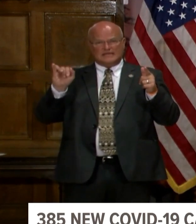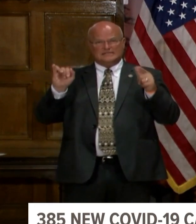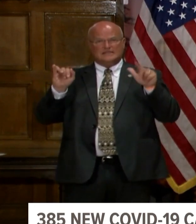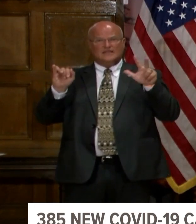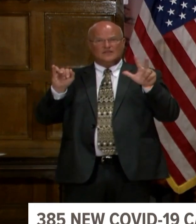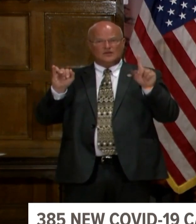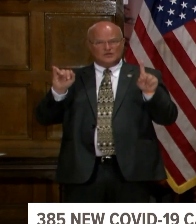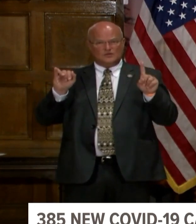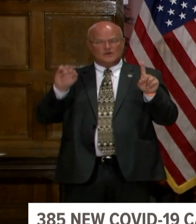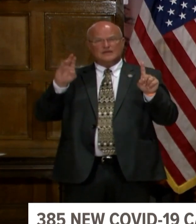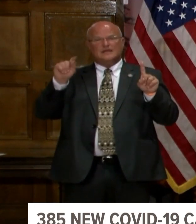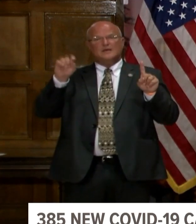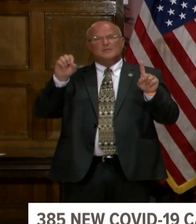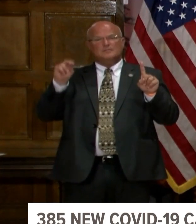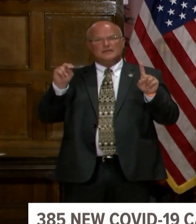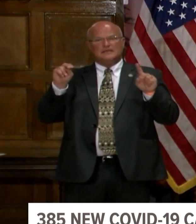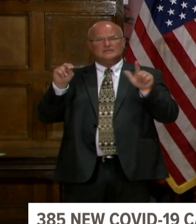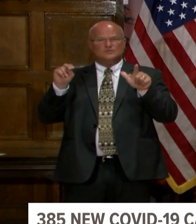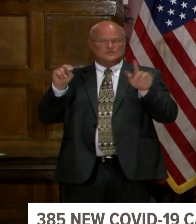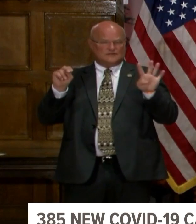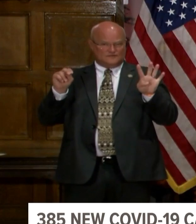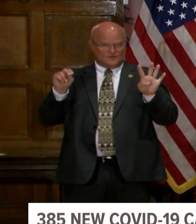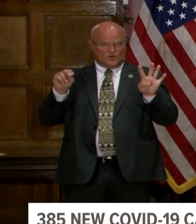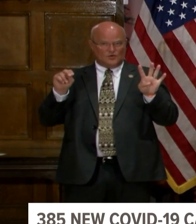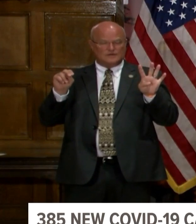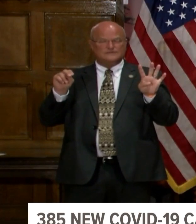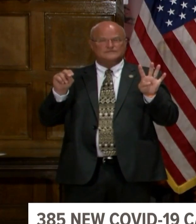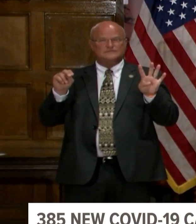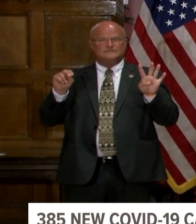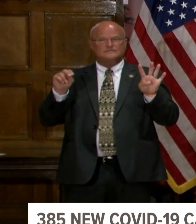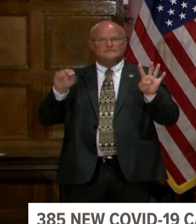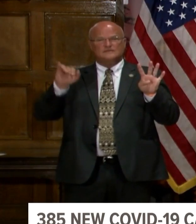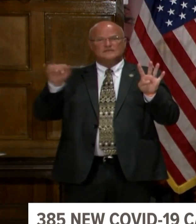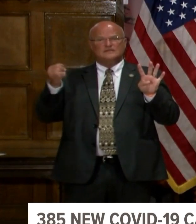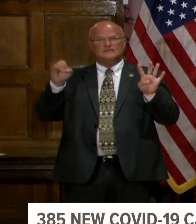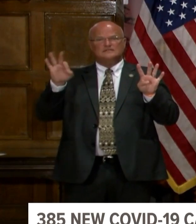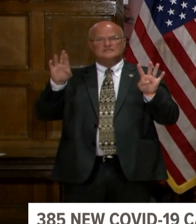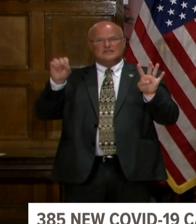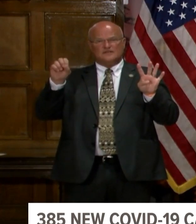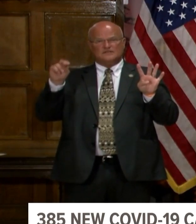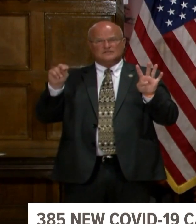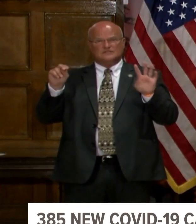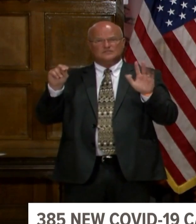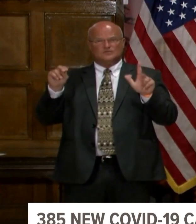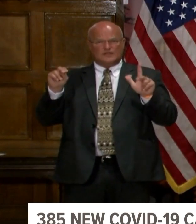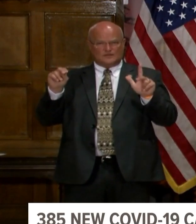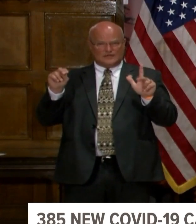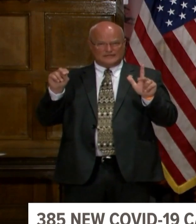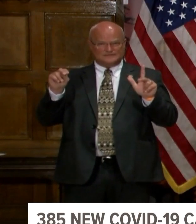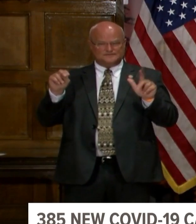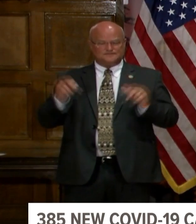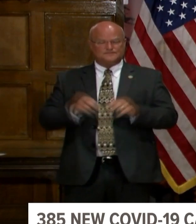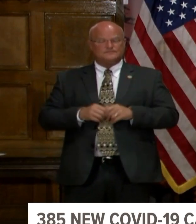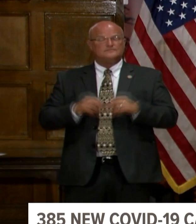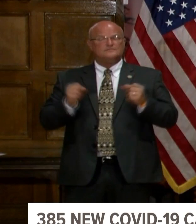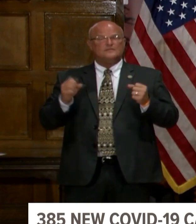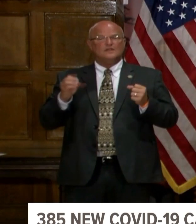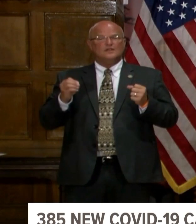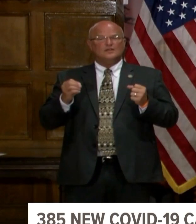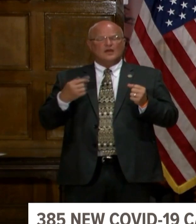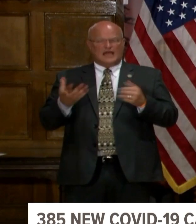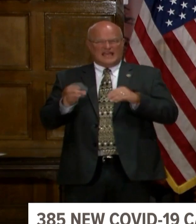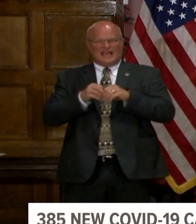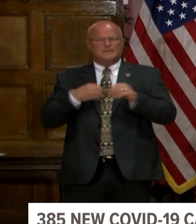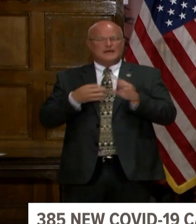31, Benton at 24, and Jefferson at 23. Let me